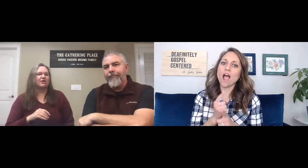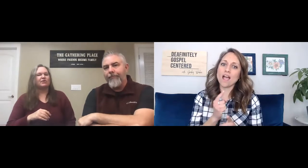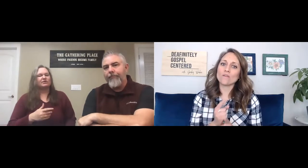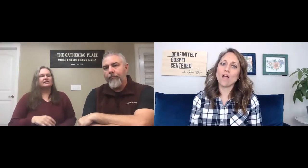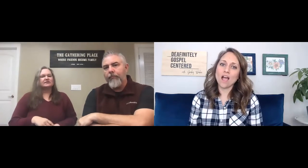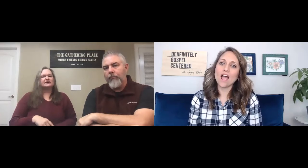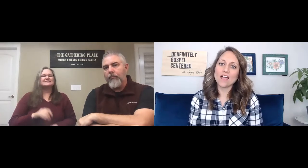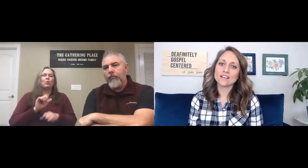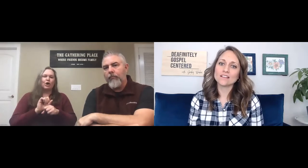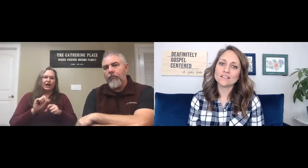Right.